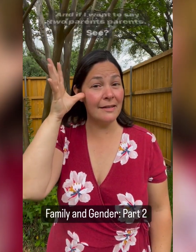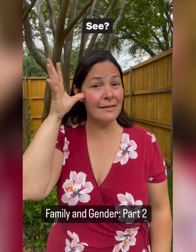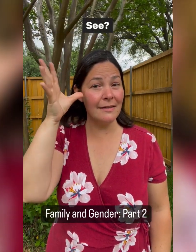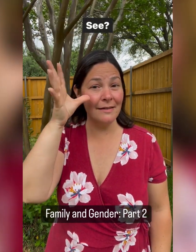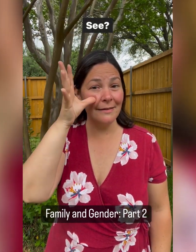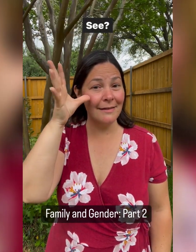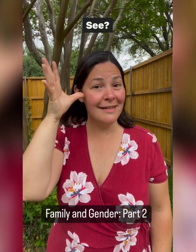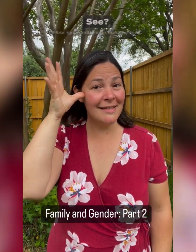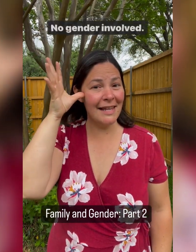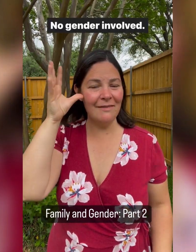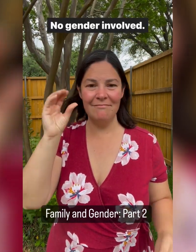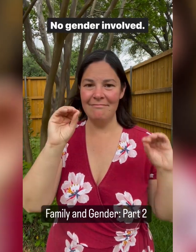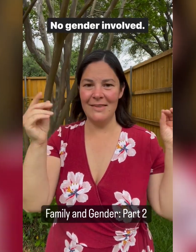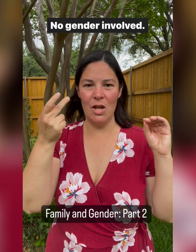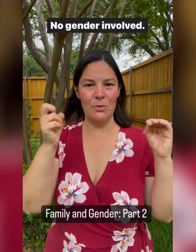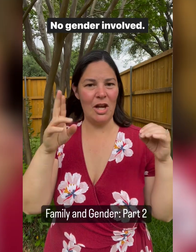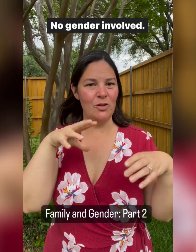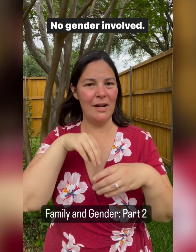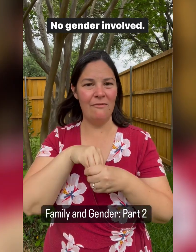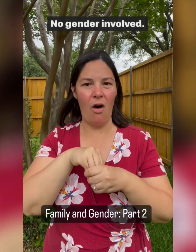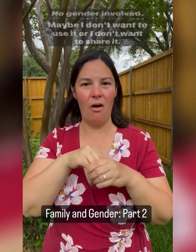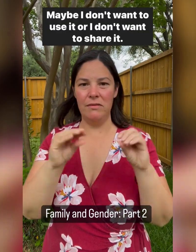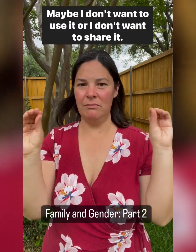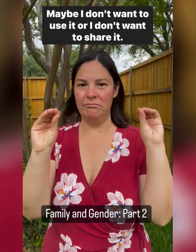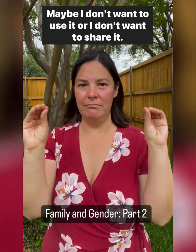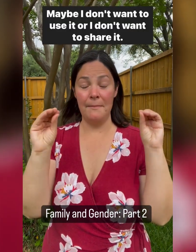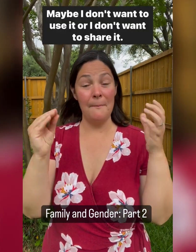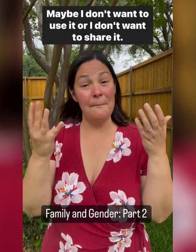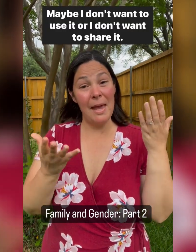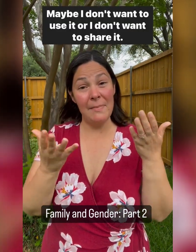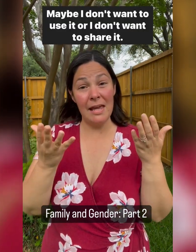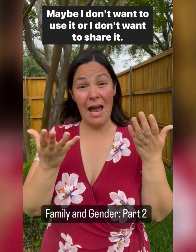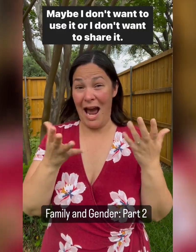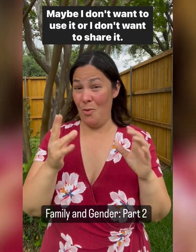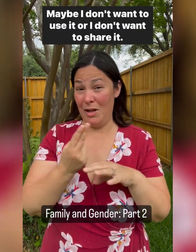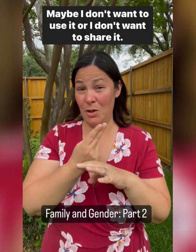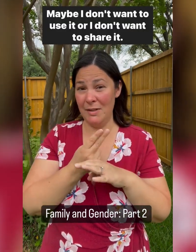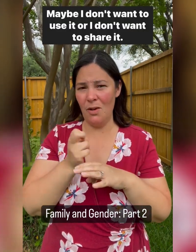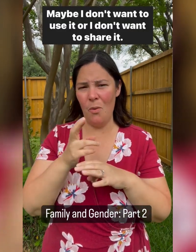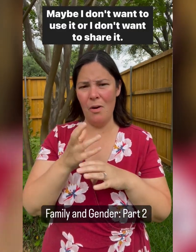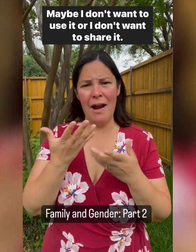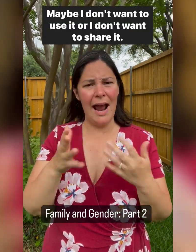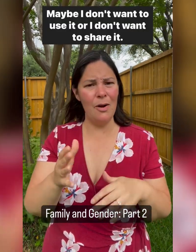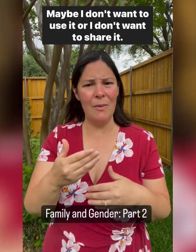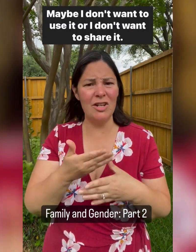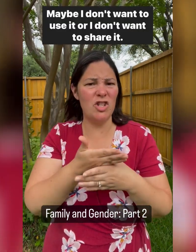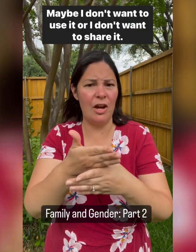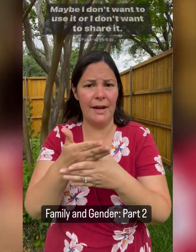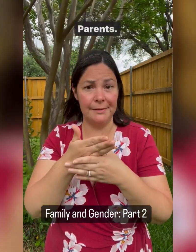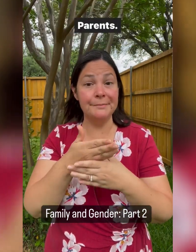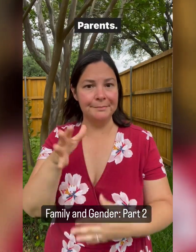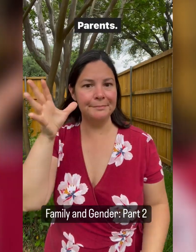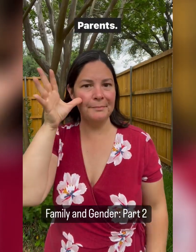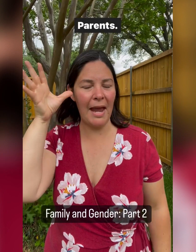parents. See? No gender involved. Maybe I don't want to use it or I don't want to share it.